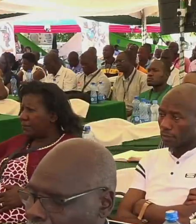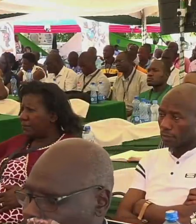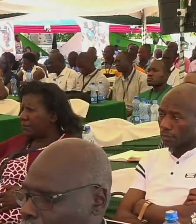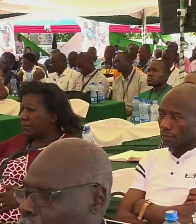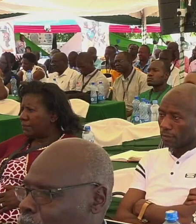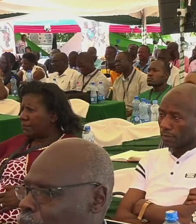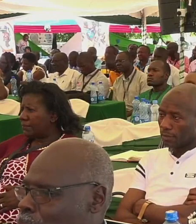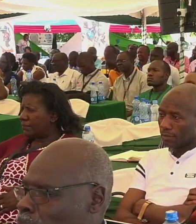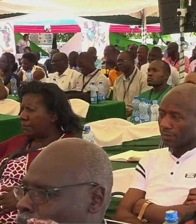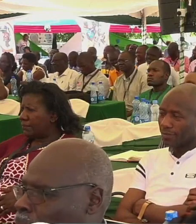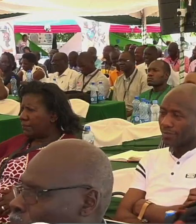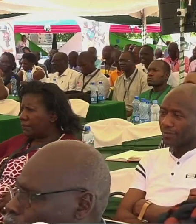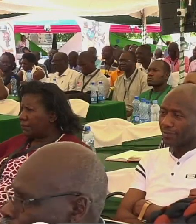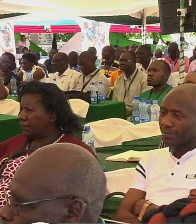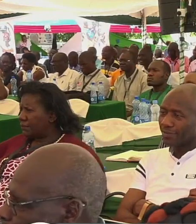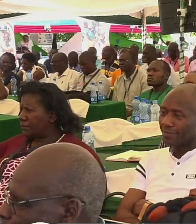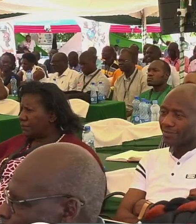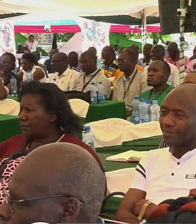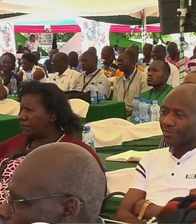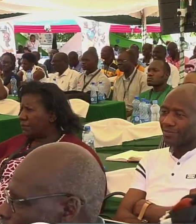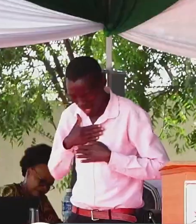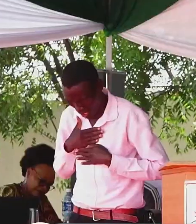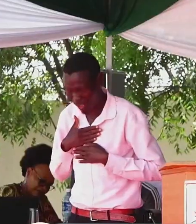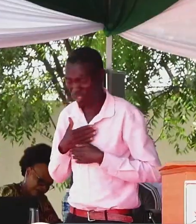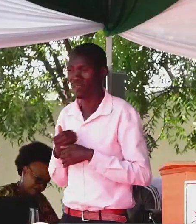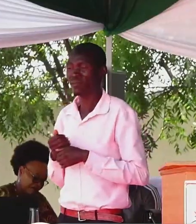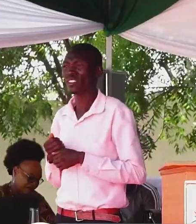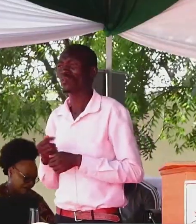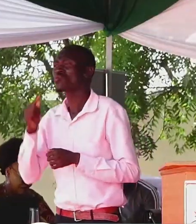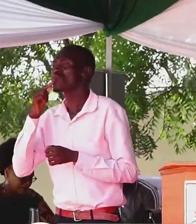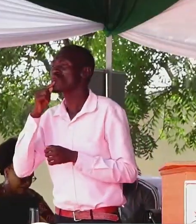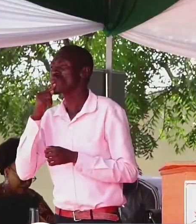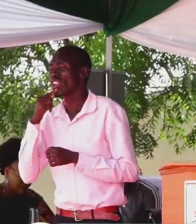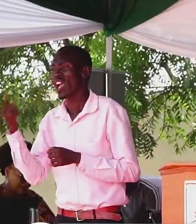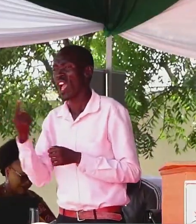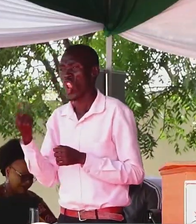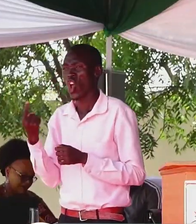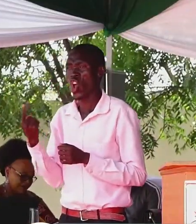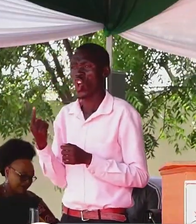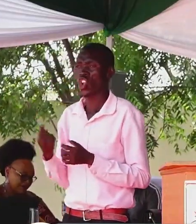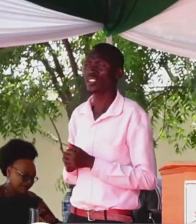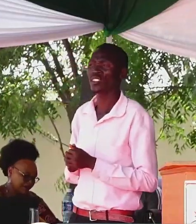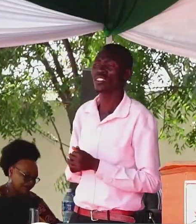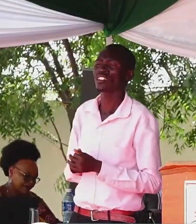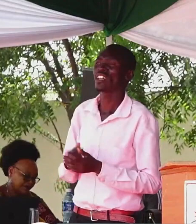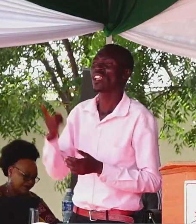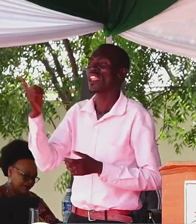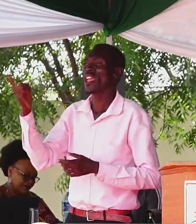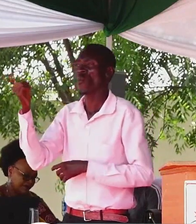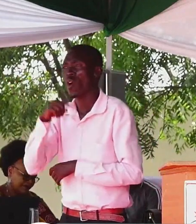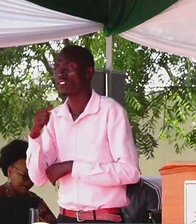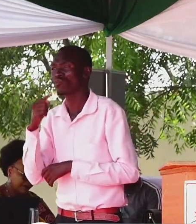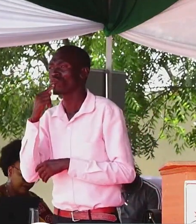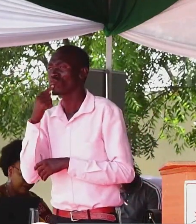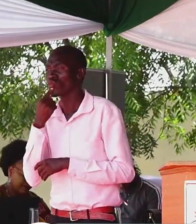kitu. Your Excellency, Turkana alone, day 1, we